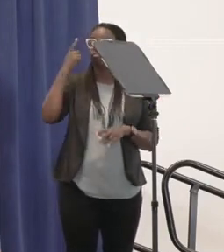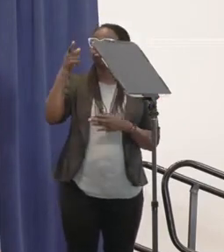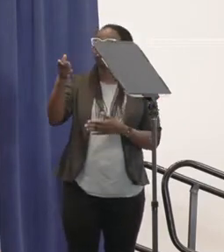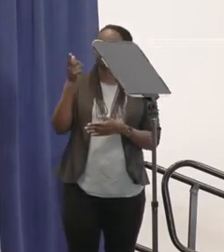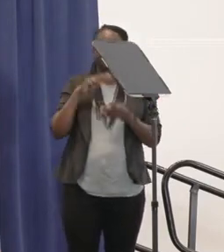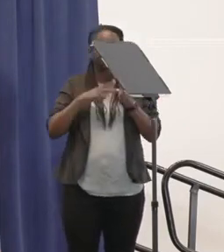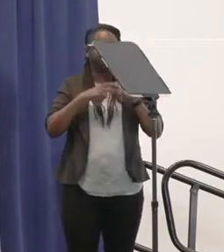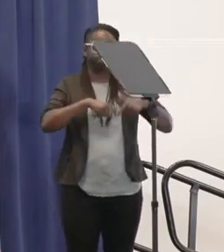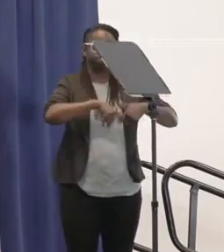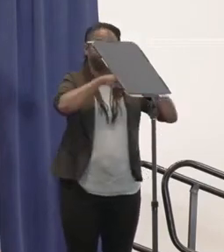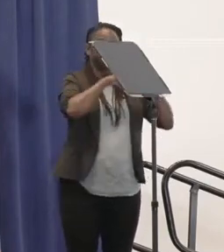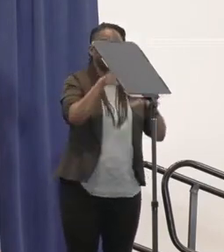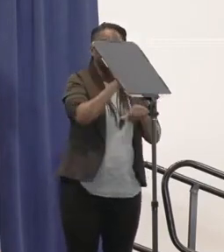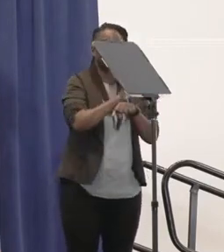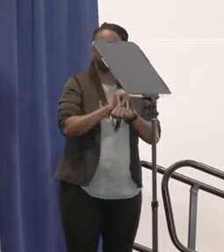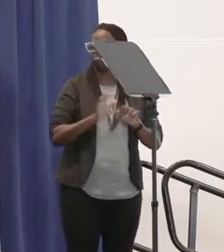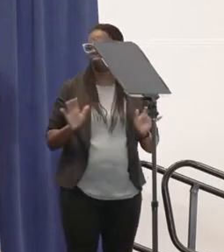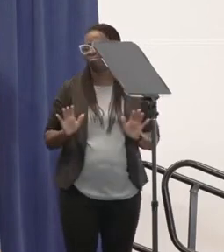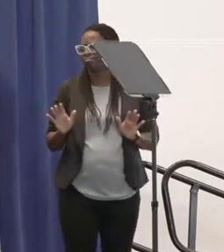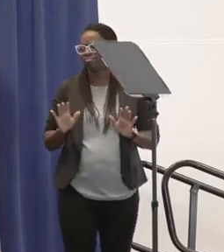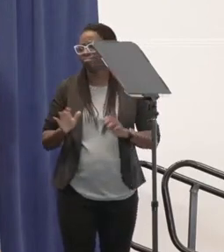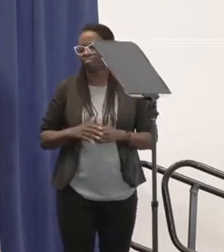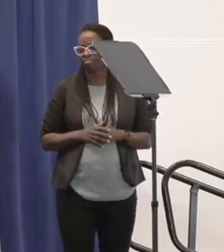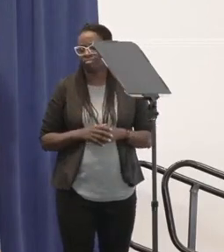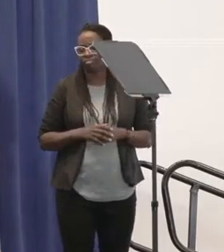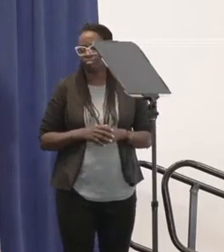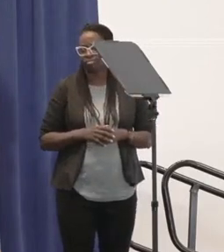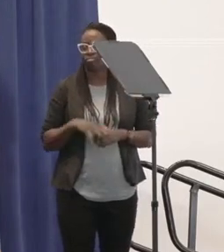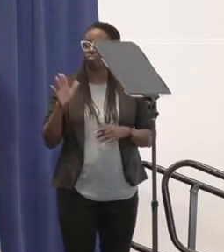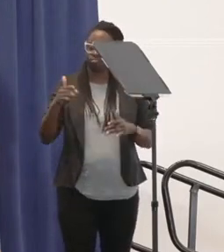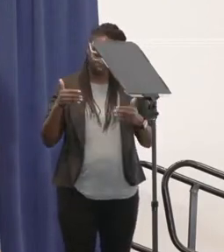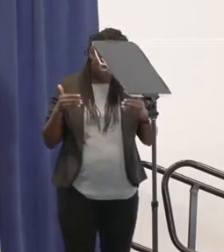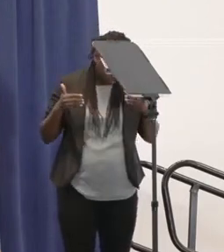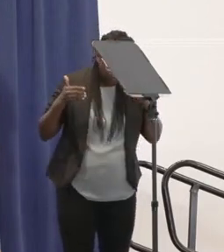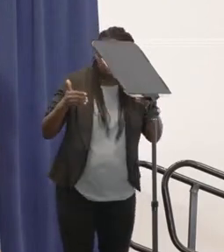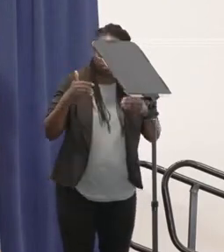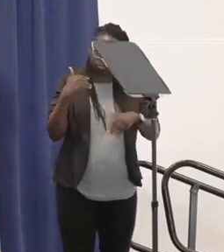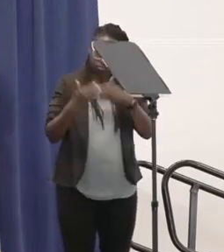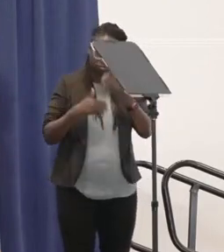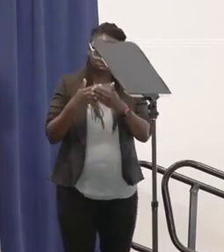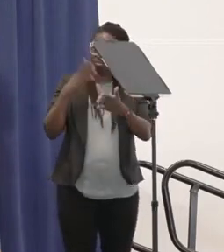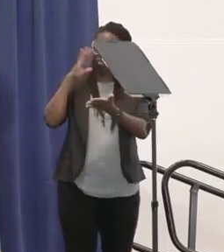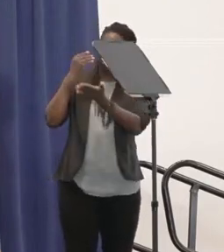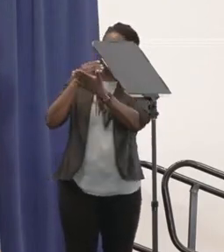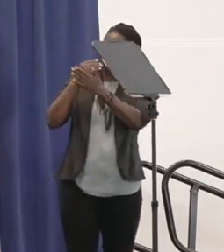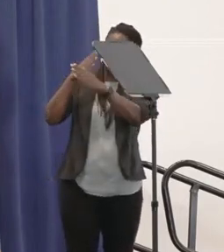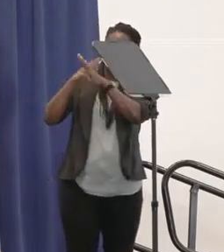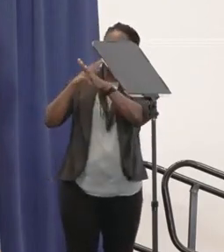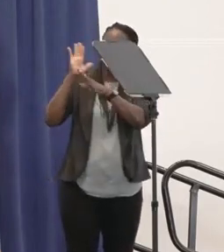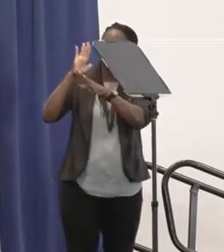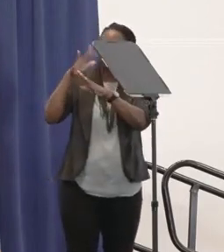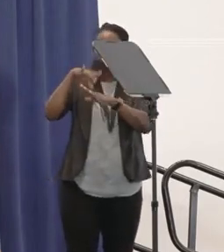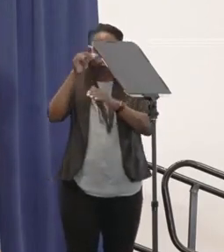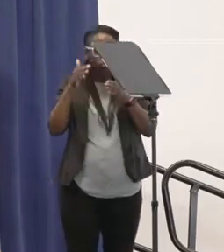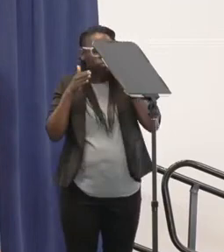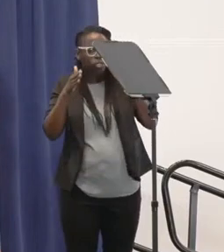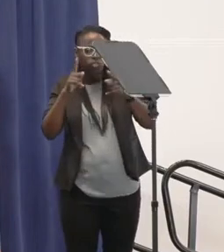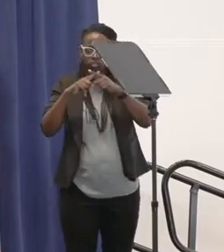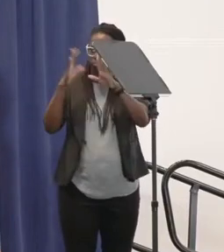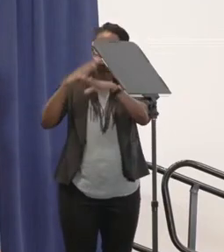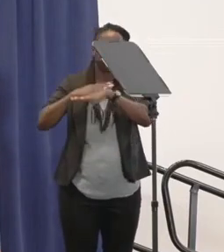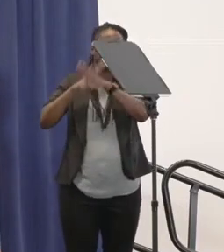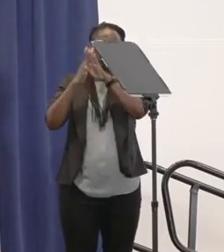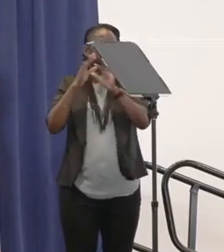You can continue to remove financial barriers. You can advance your DEIA work. You can do outreach and partner